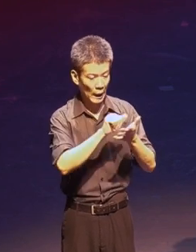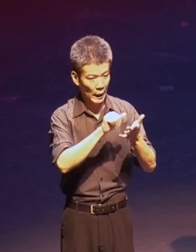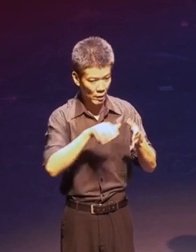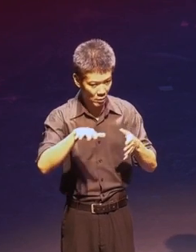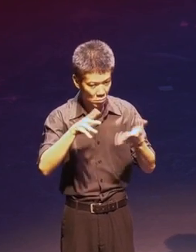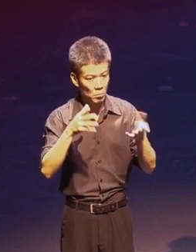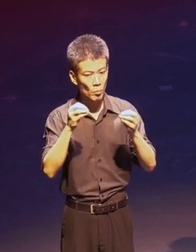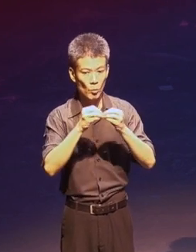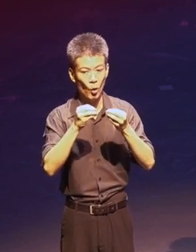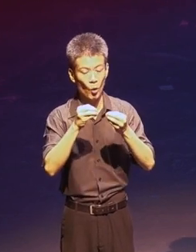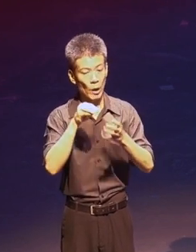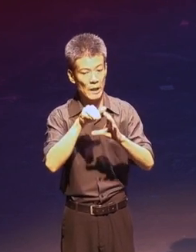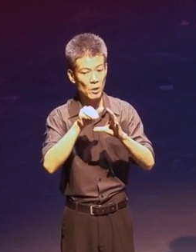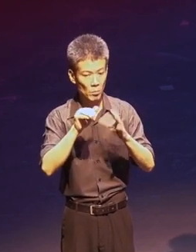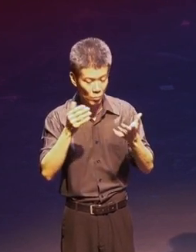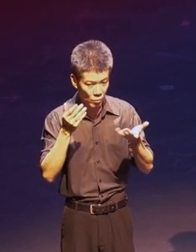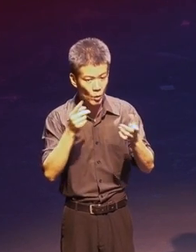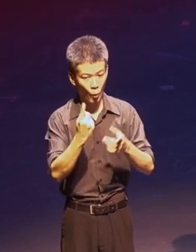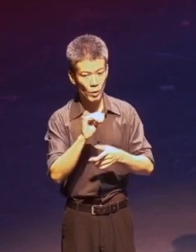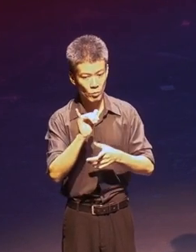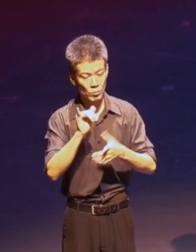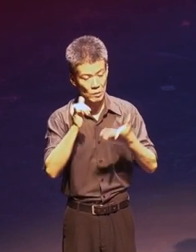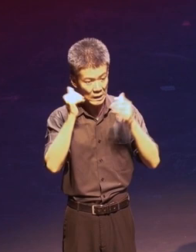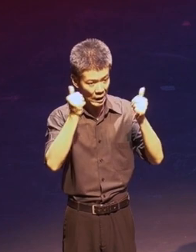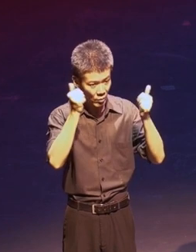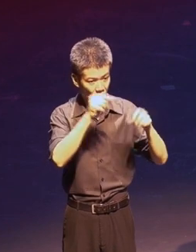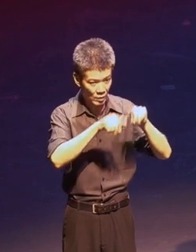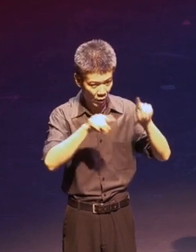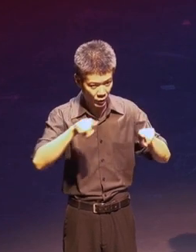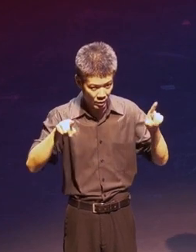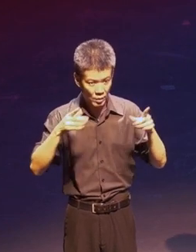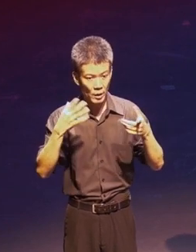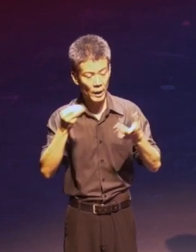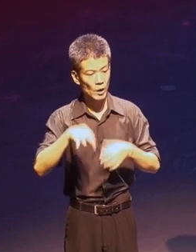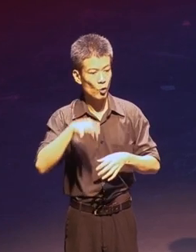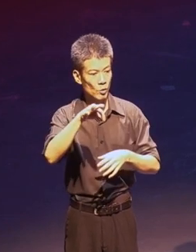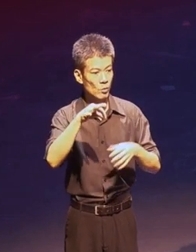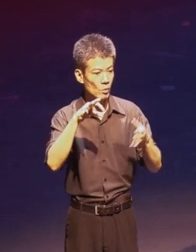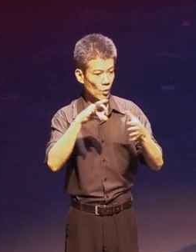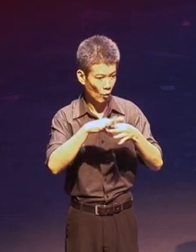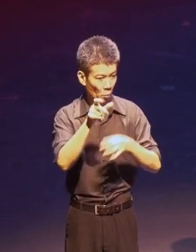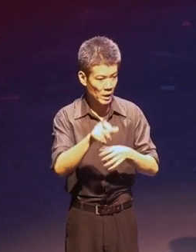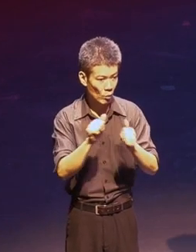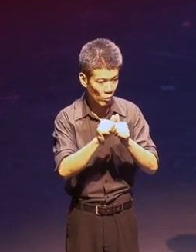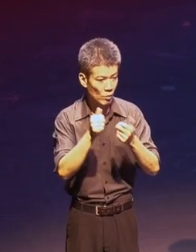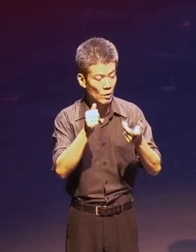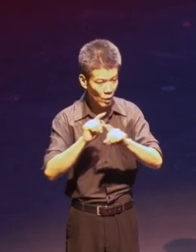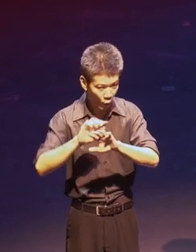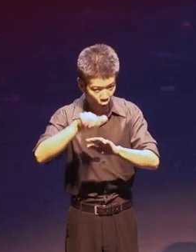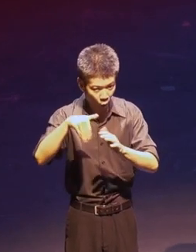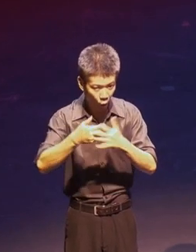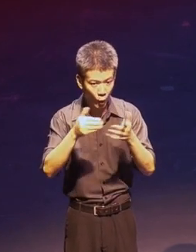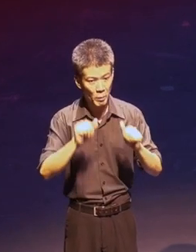will be even more accessible and one which celebrates diversity and the contributions of persons of